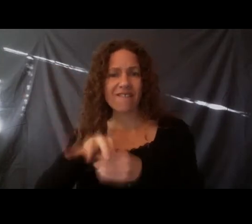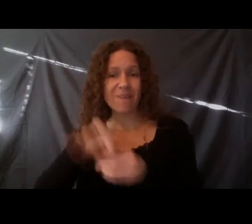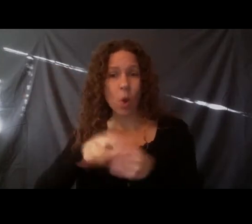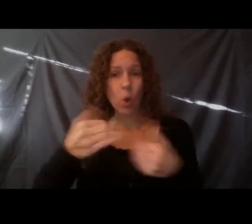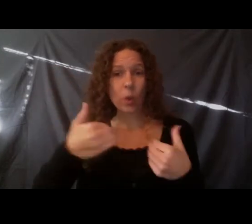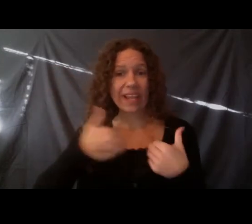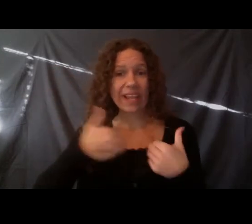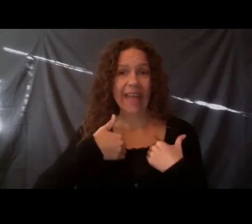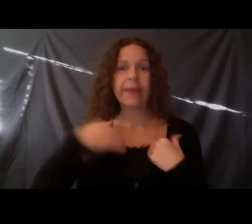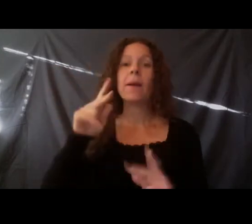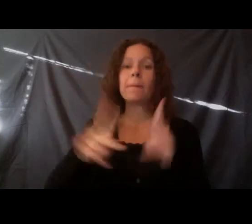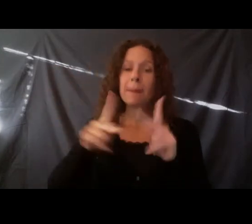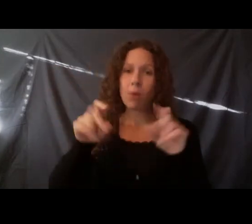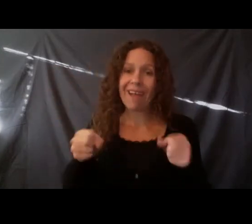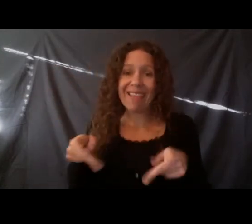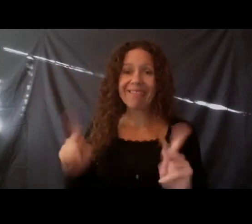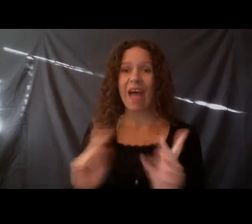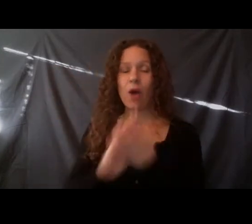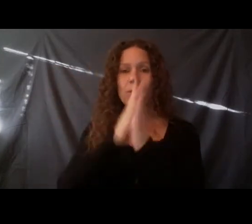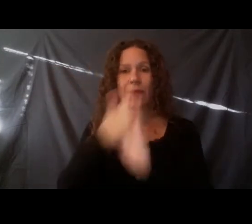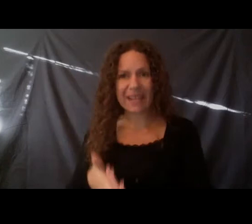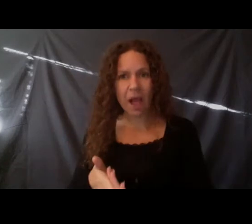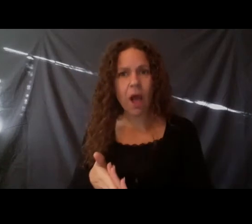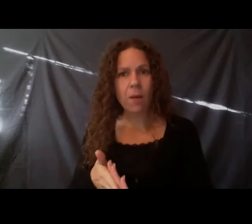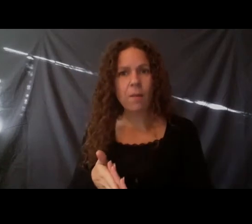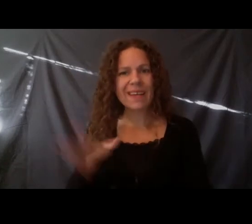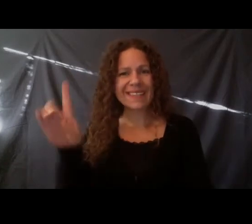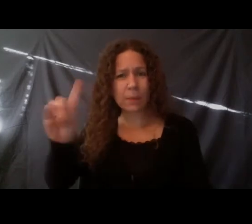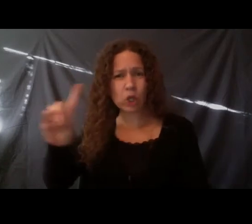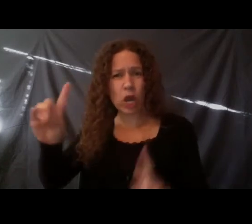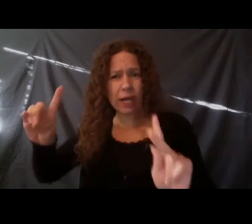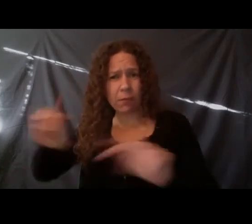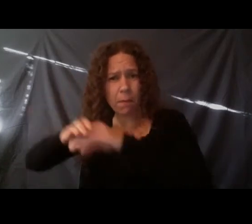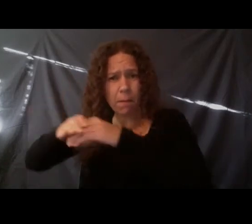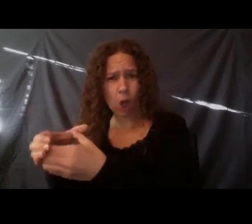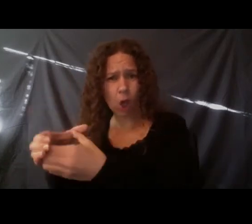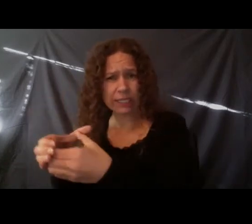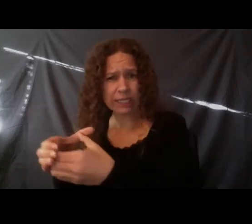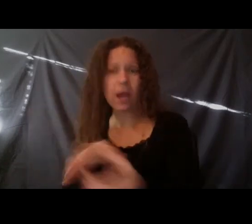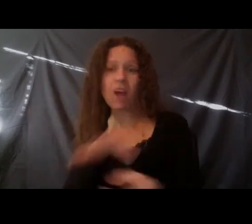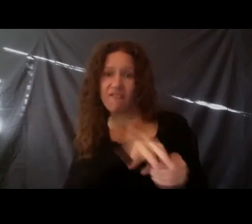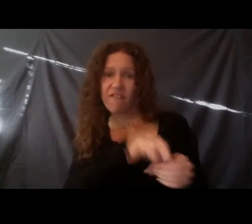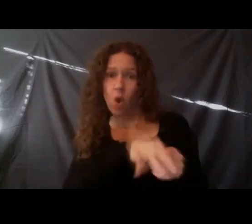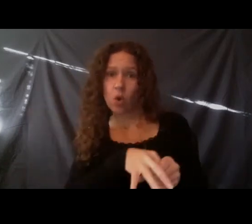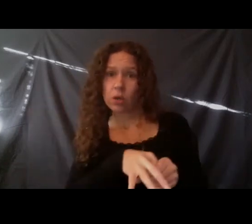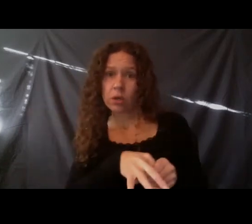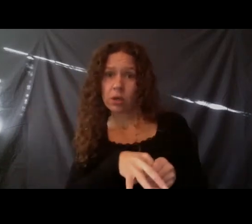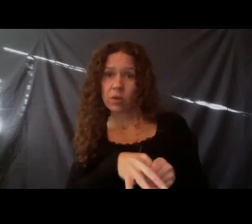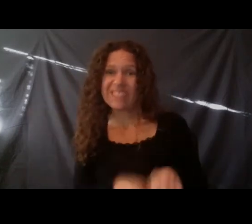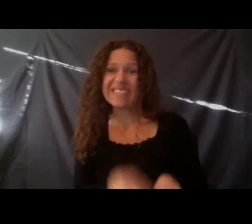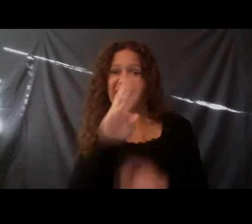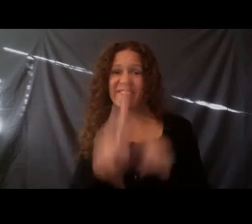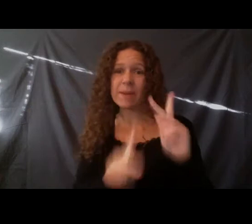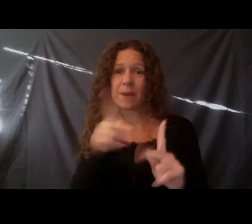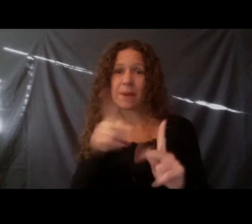to become members of the Democratic Party, do you remember we took a vote? I caught 7 people from our Democratic leadership